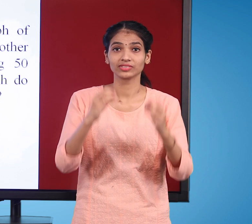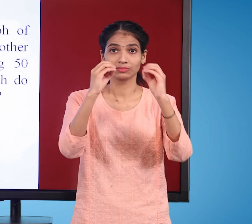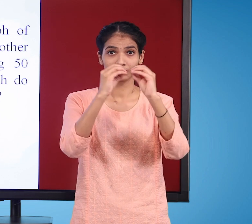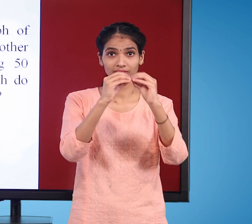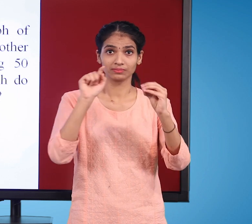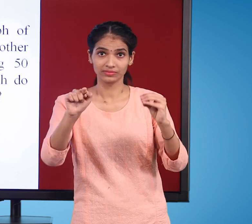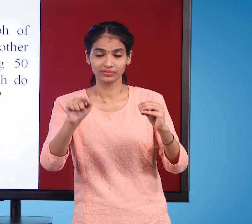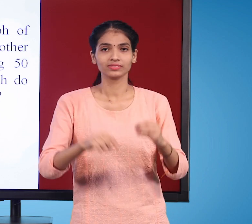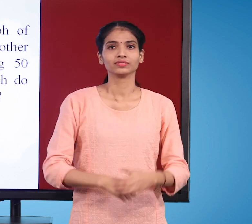B.